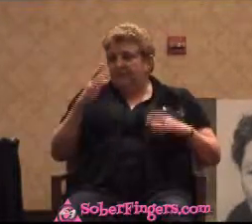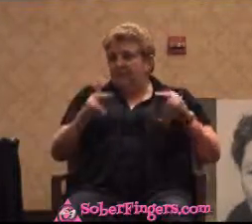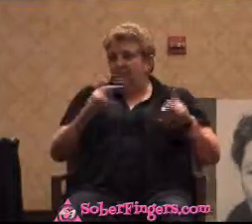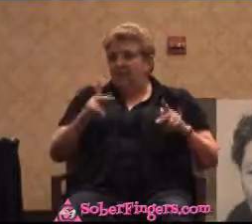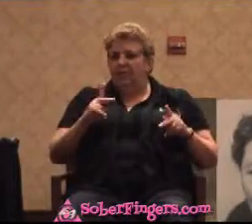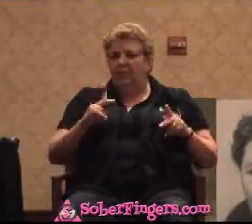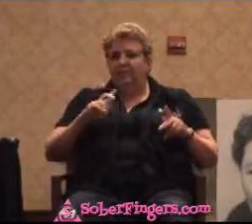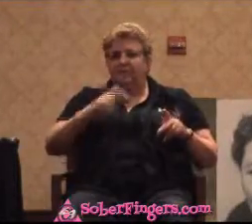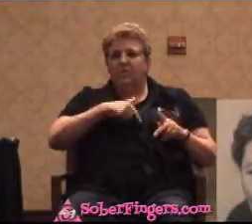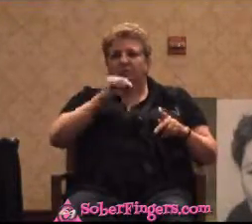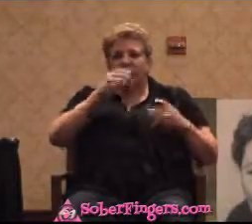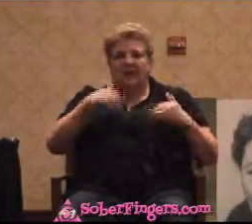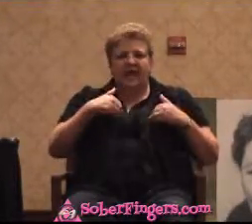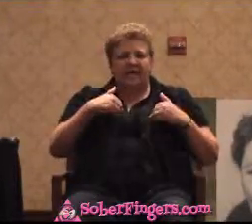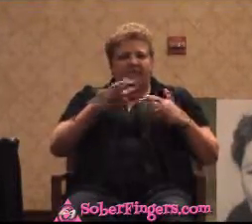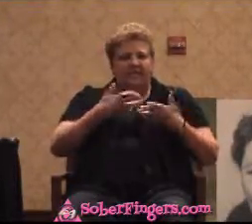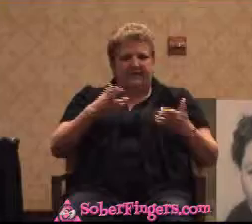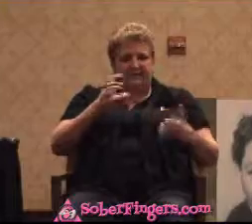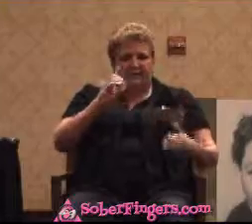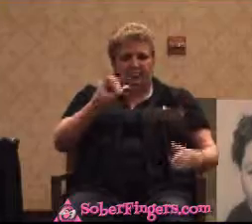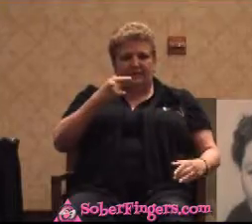have digital stuff, We just had a little yellow